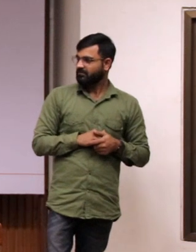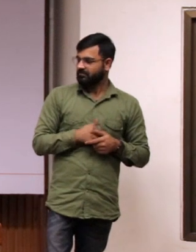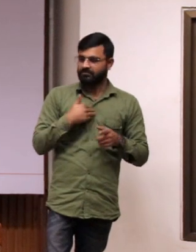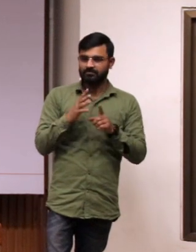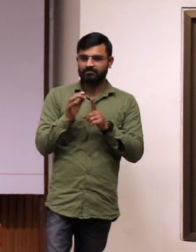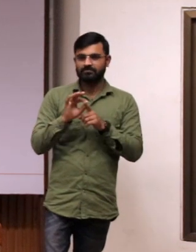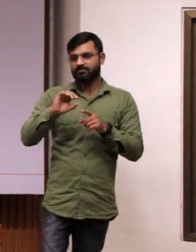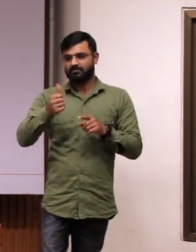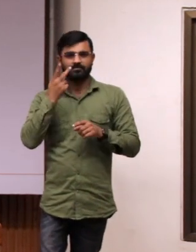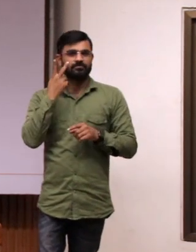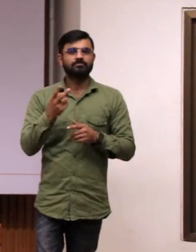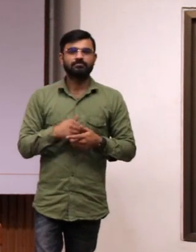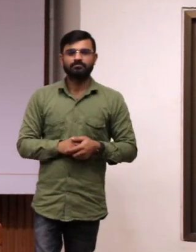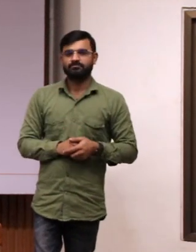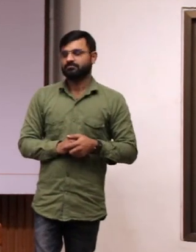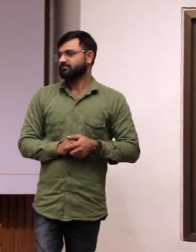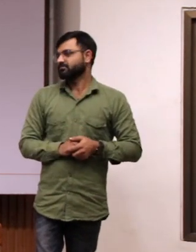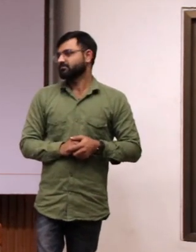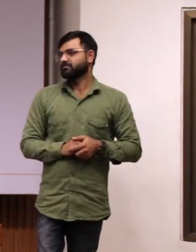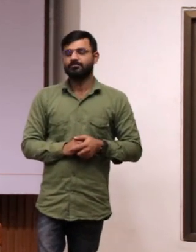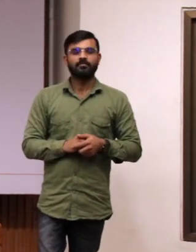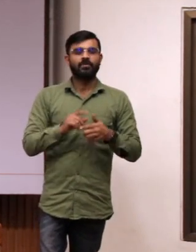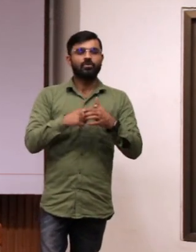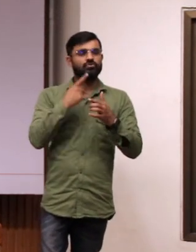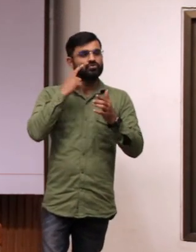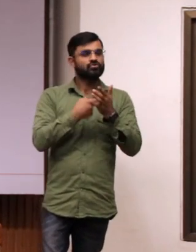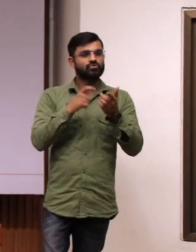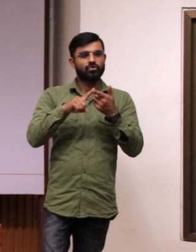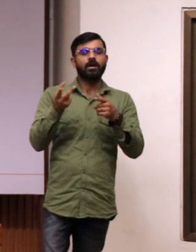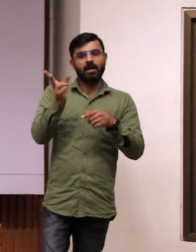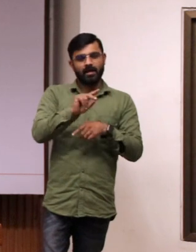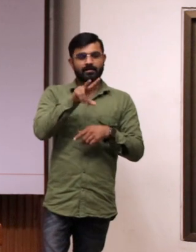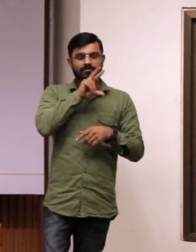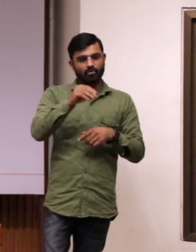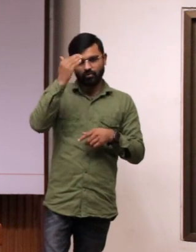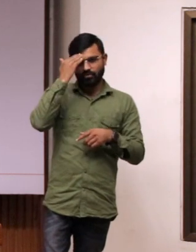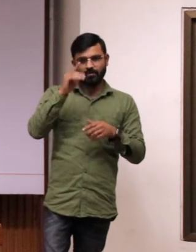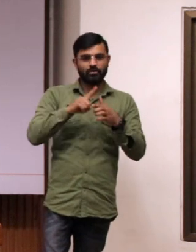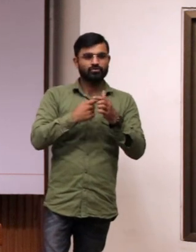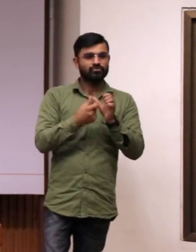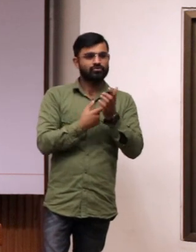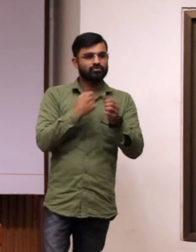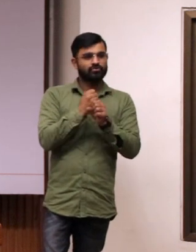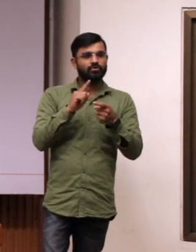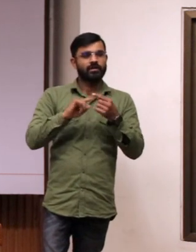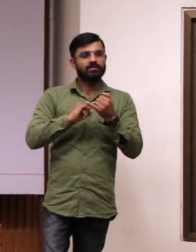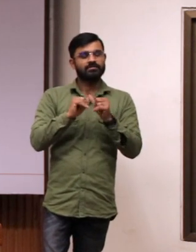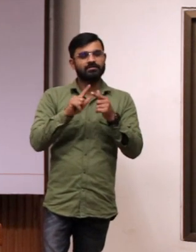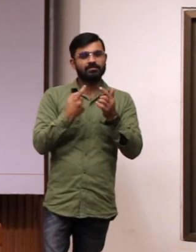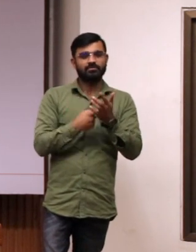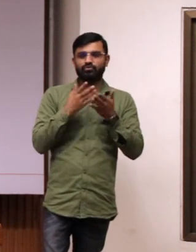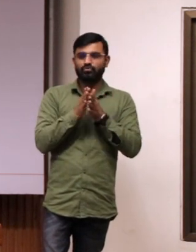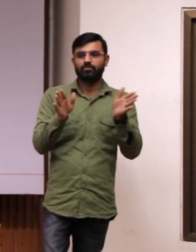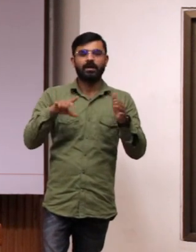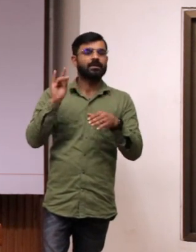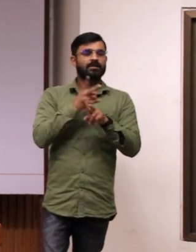I'll do it. Otherwise, you see, what George Shaler says, I will just repeat it. You must be knowing George Shaler, who brought Deer and